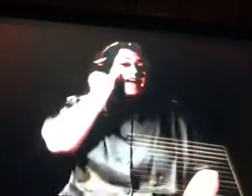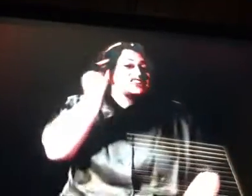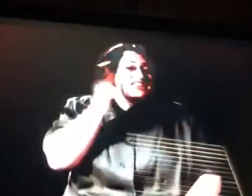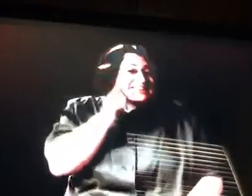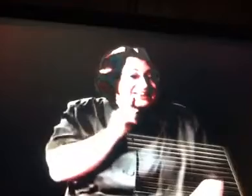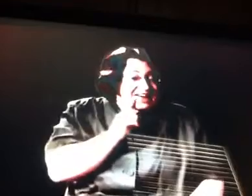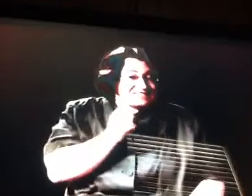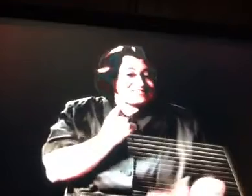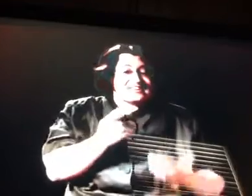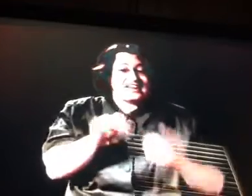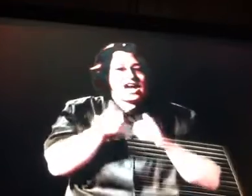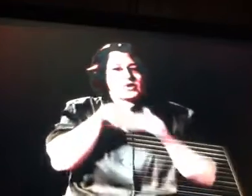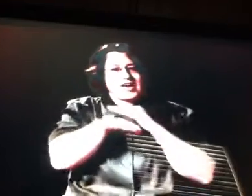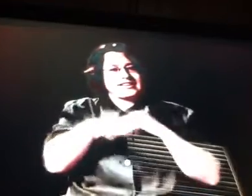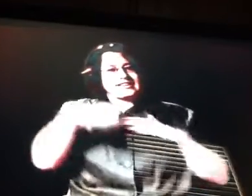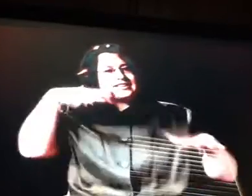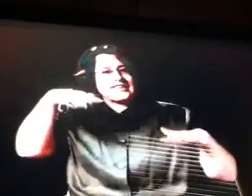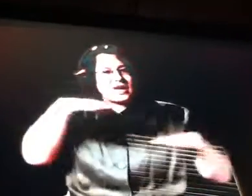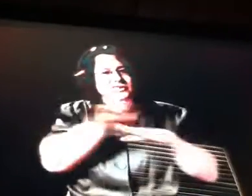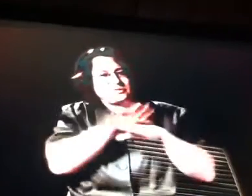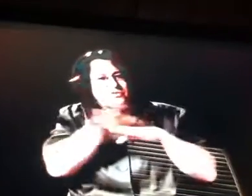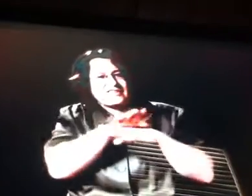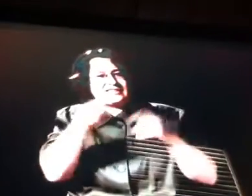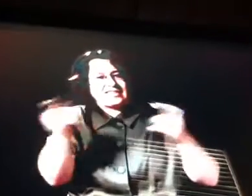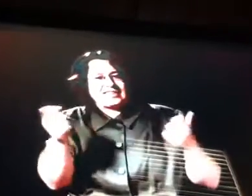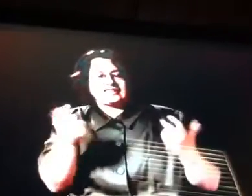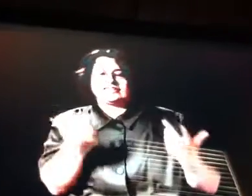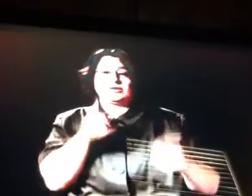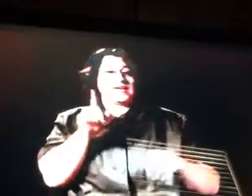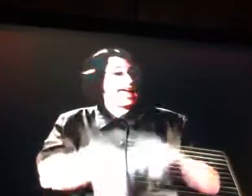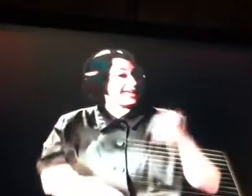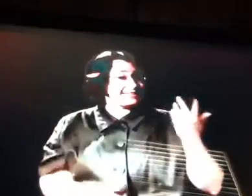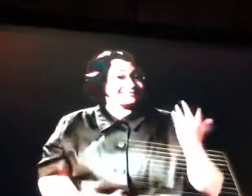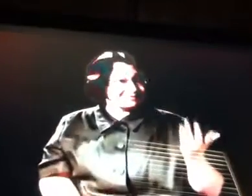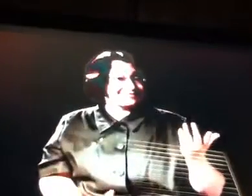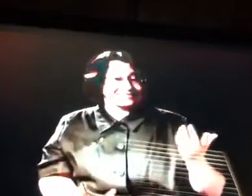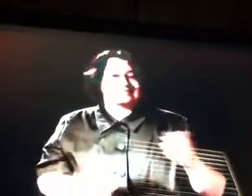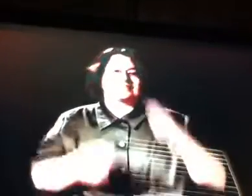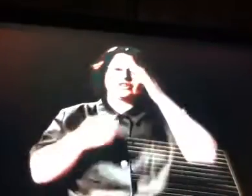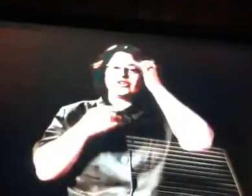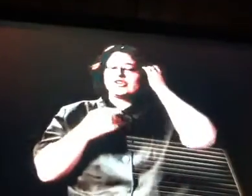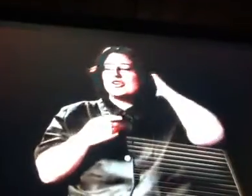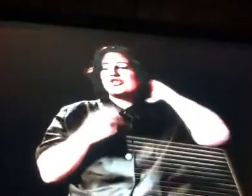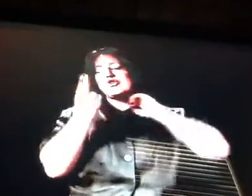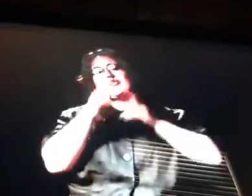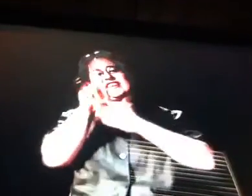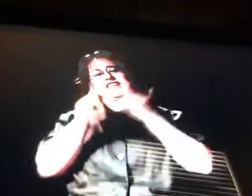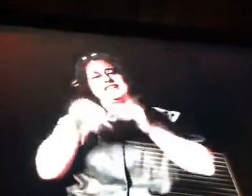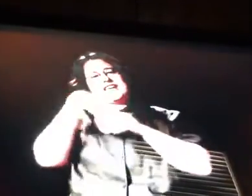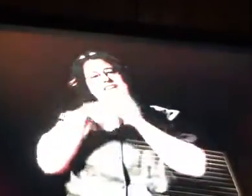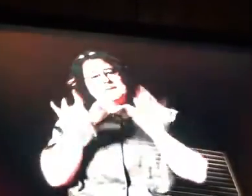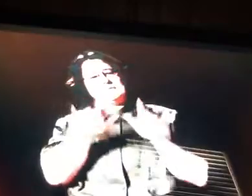access that? Or imagine deaf people, how do they access sound to movies and things like that? You simply cannot.